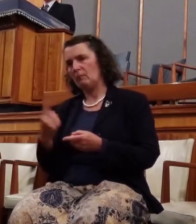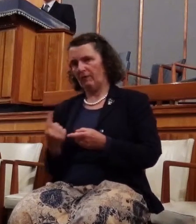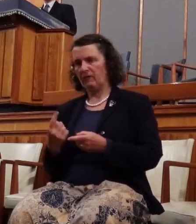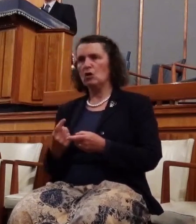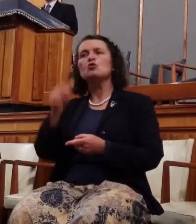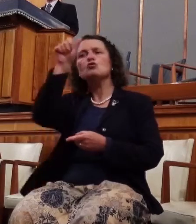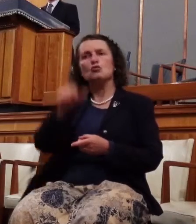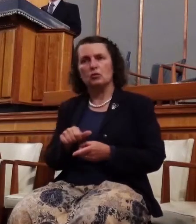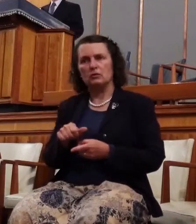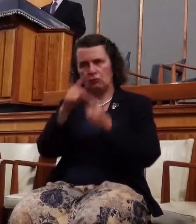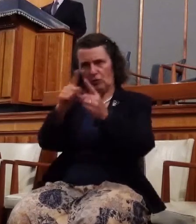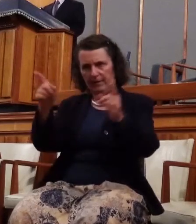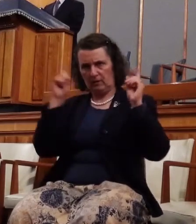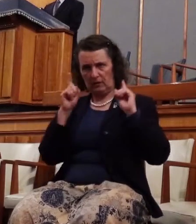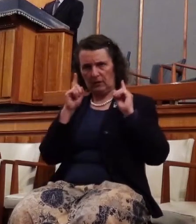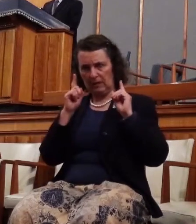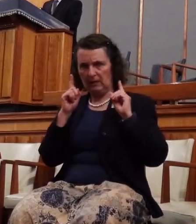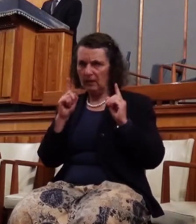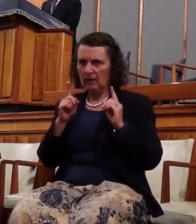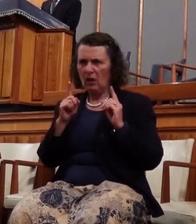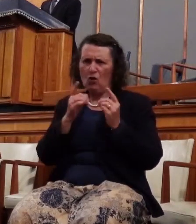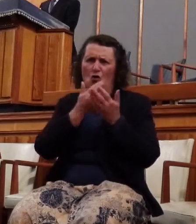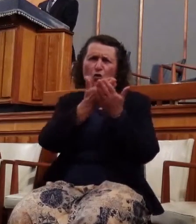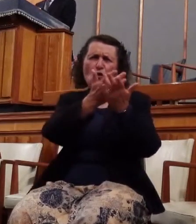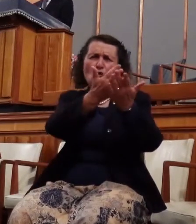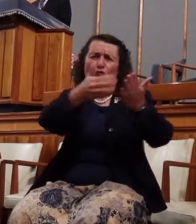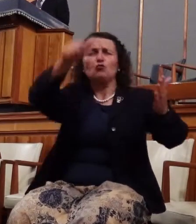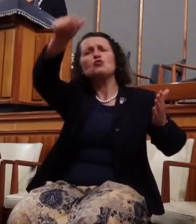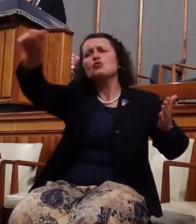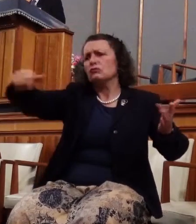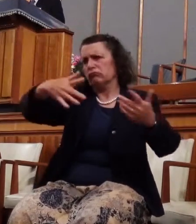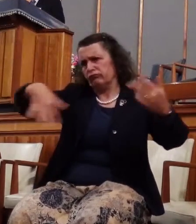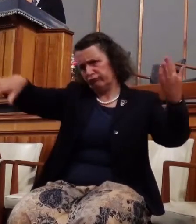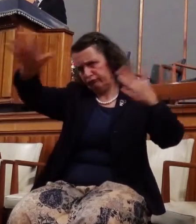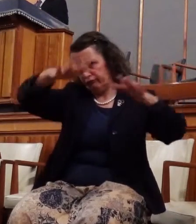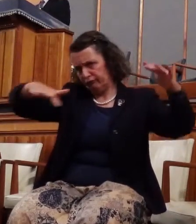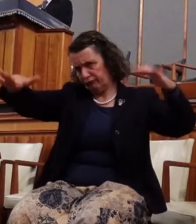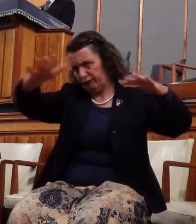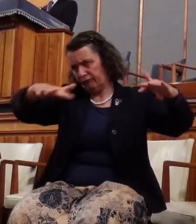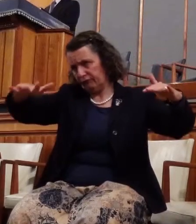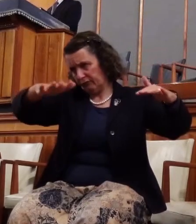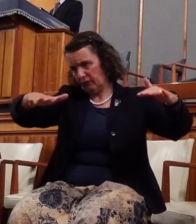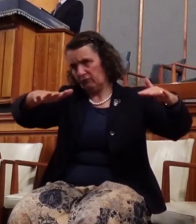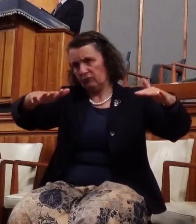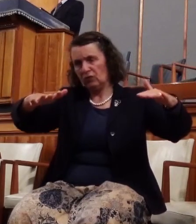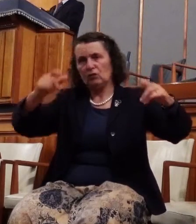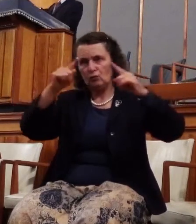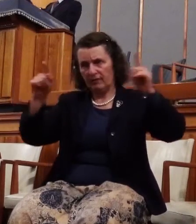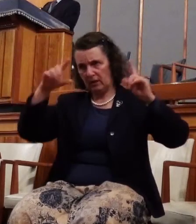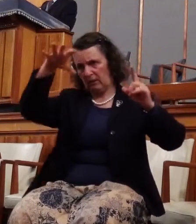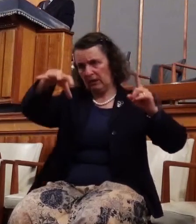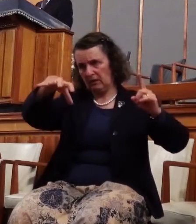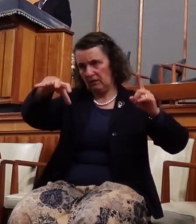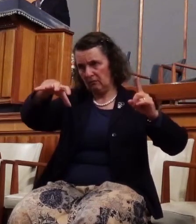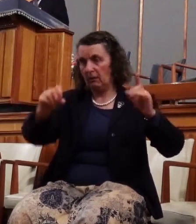on campus, thousands and thousands of them. While he was under the shower, there was the